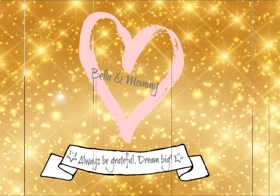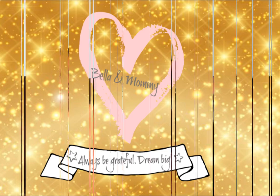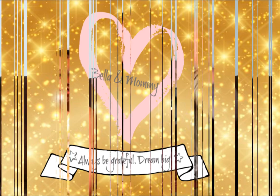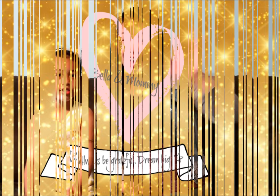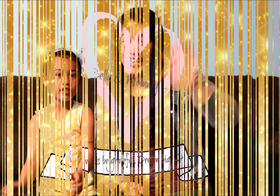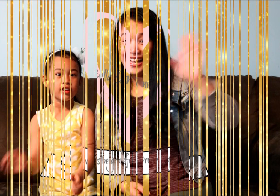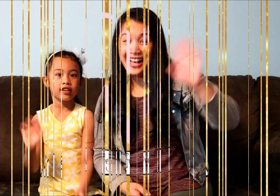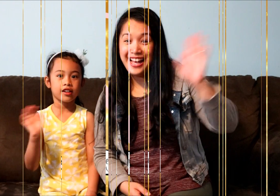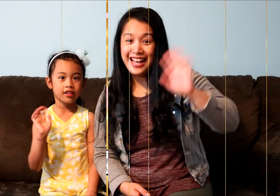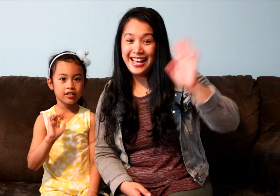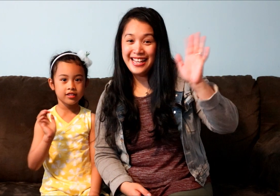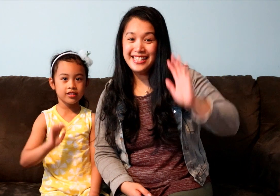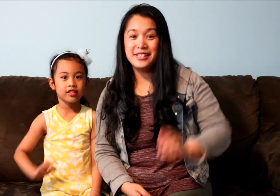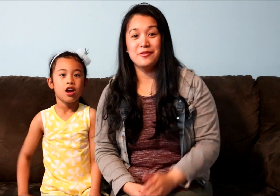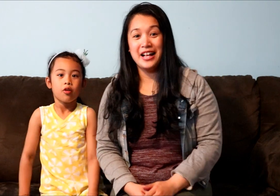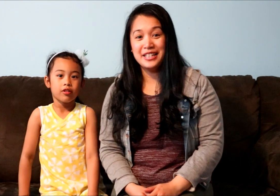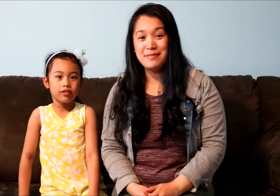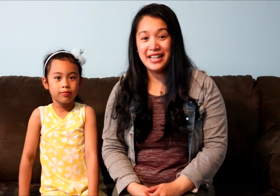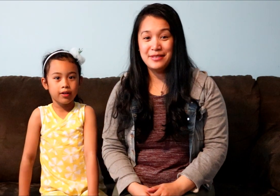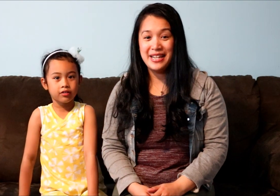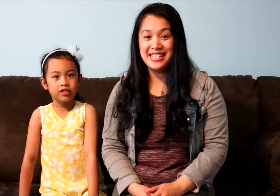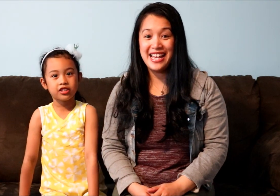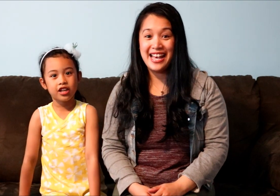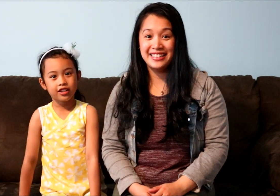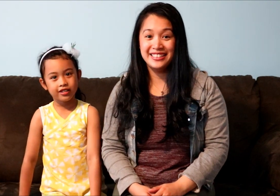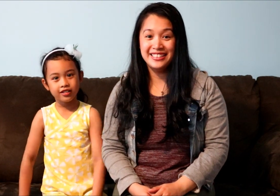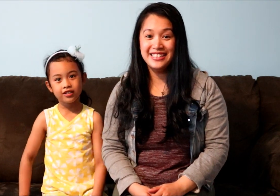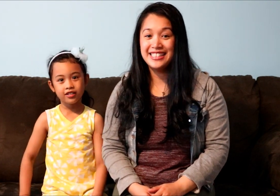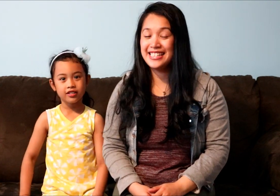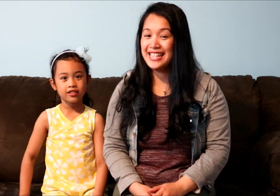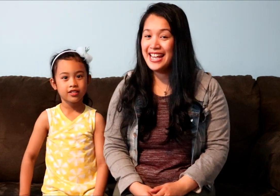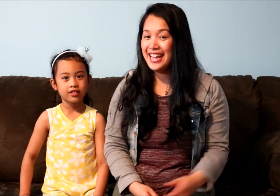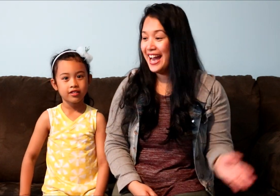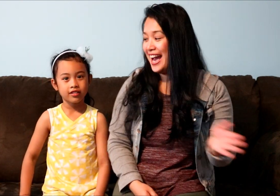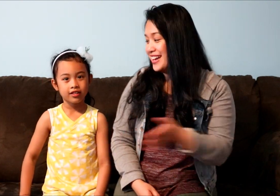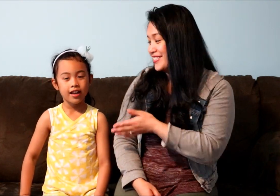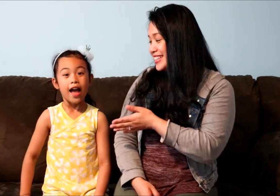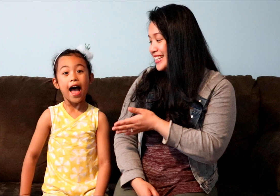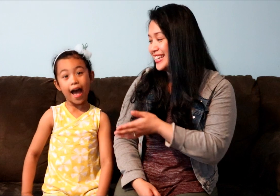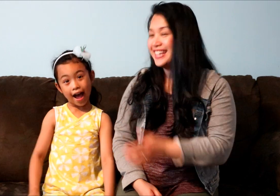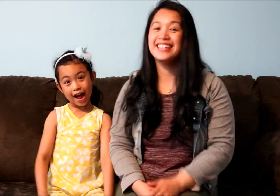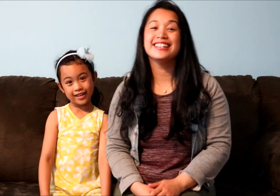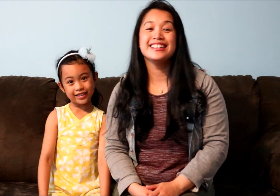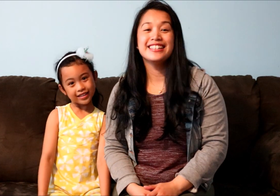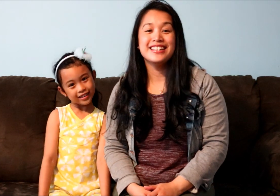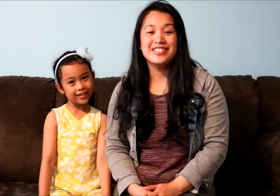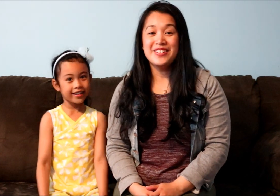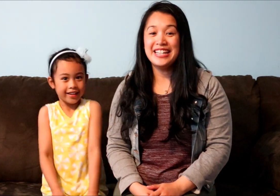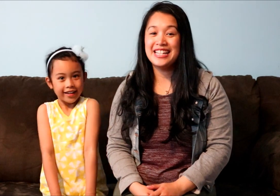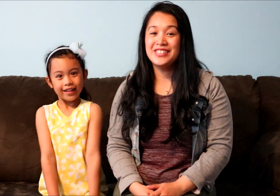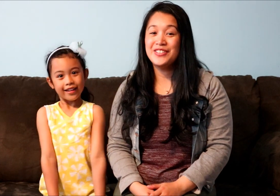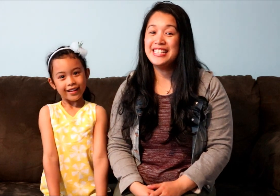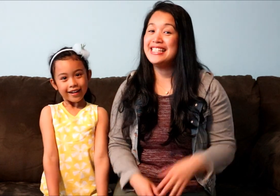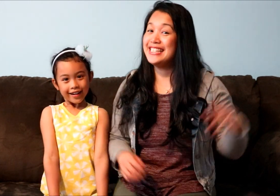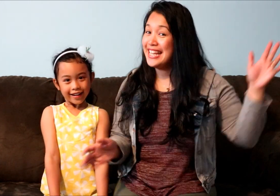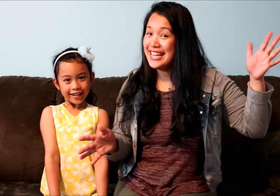Hi guys! Welcome back to my channel. Today I have Addie joining us for Singing